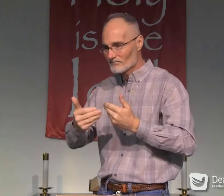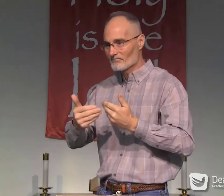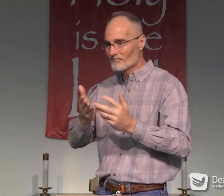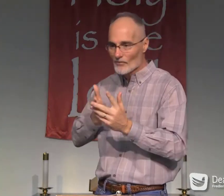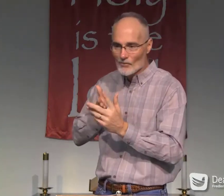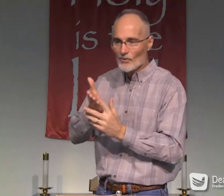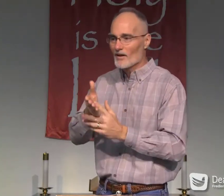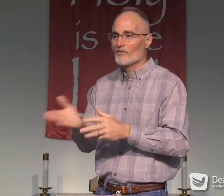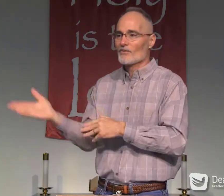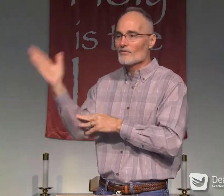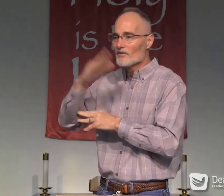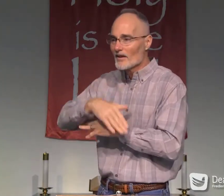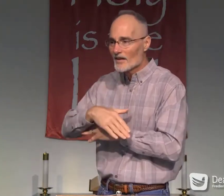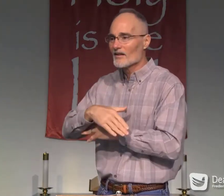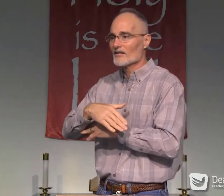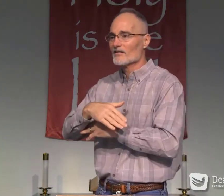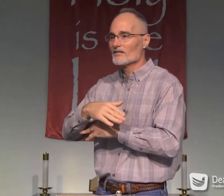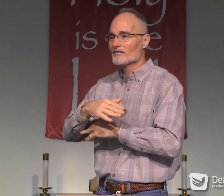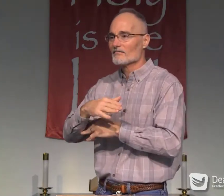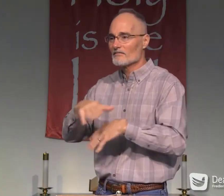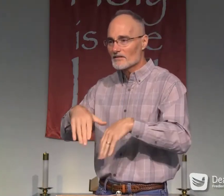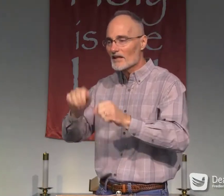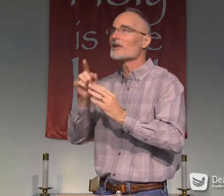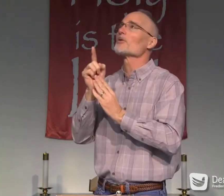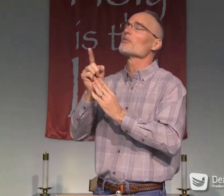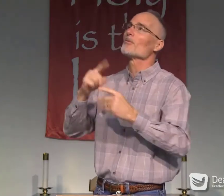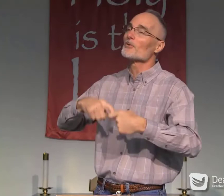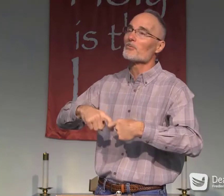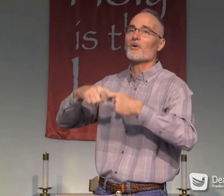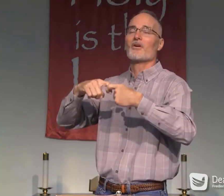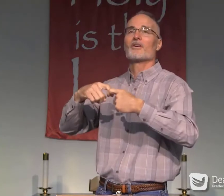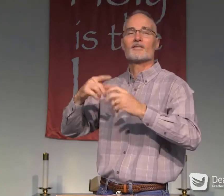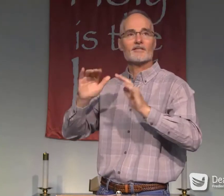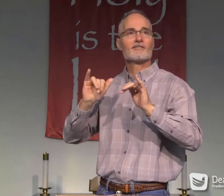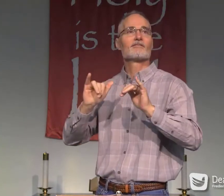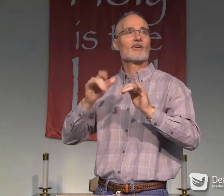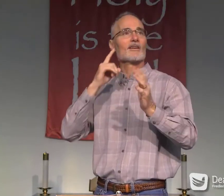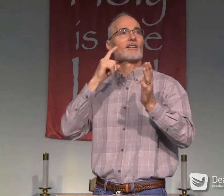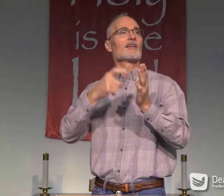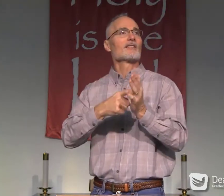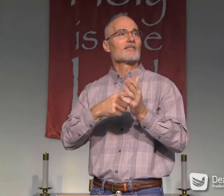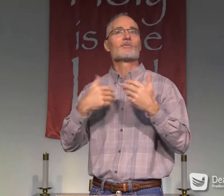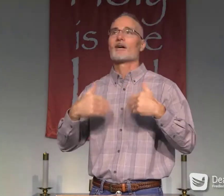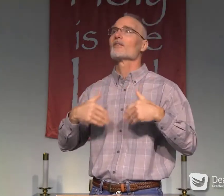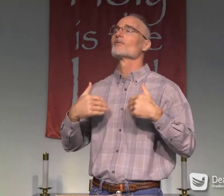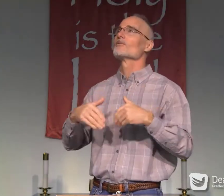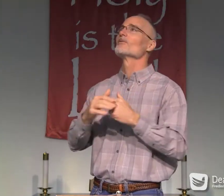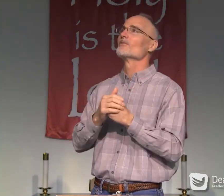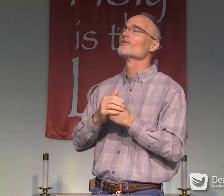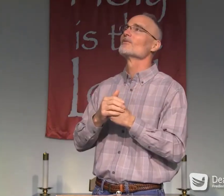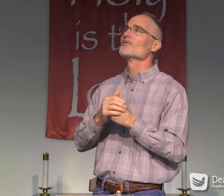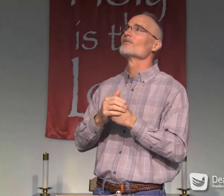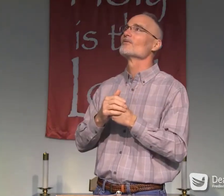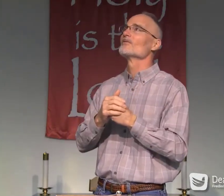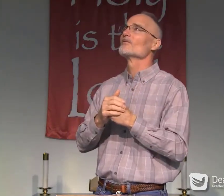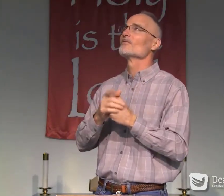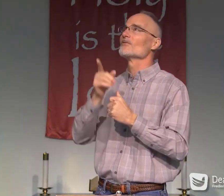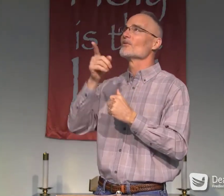When we're busy going through the motions throughout the day, Lord, that you'd help us to take a moment